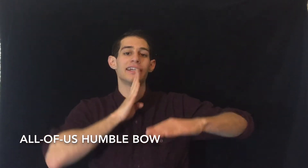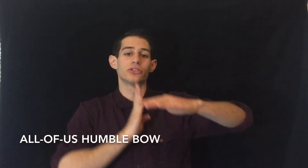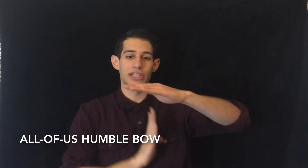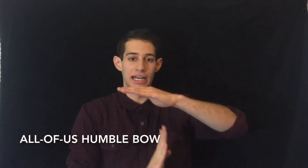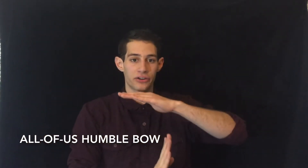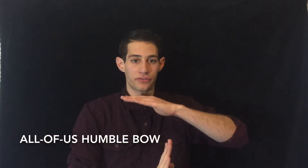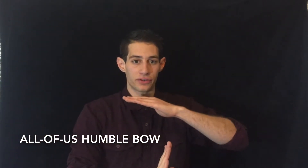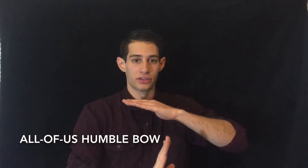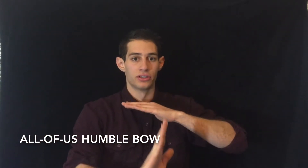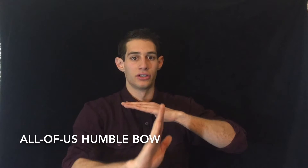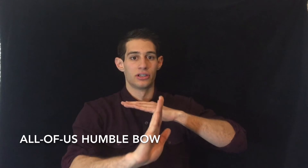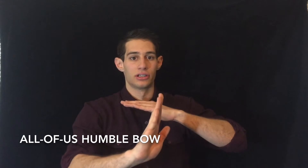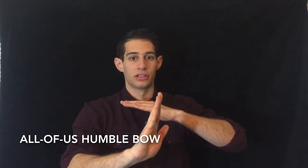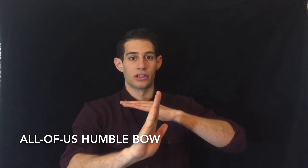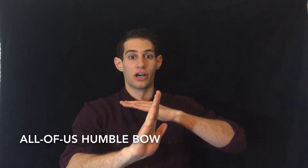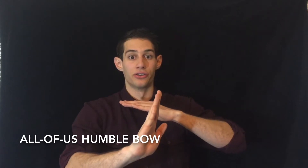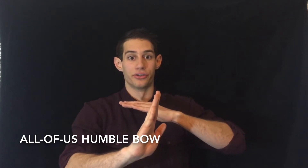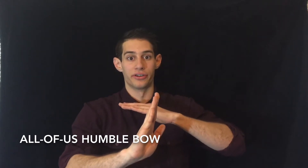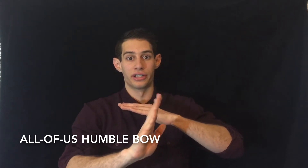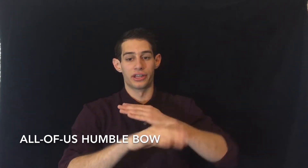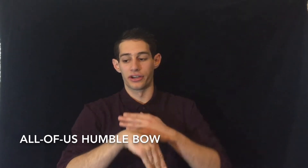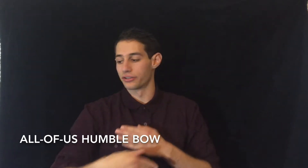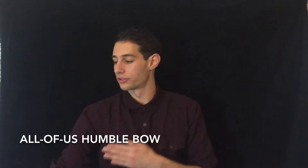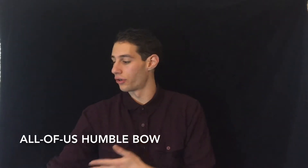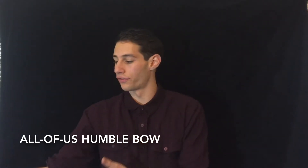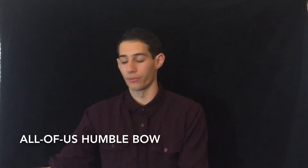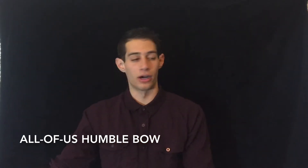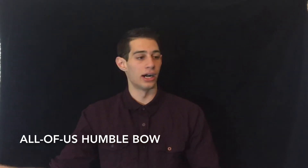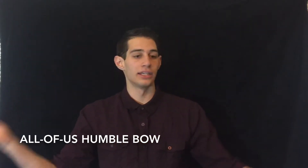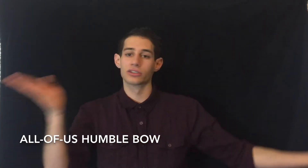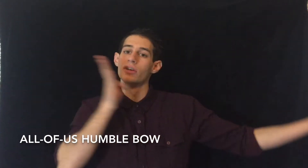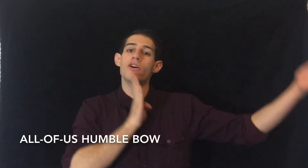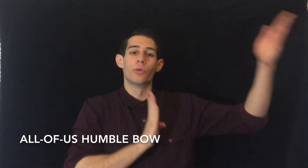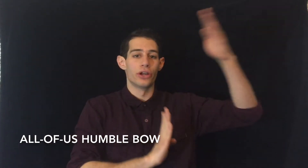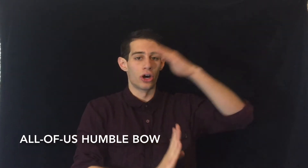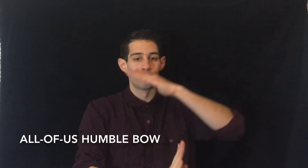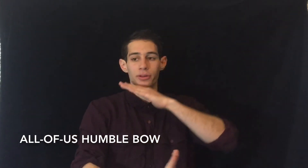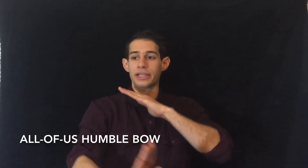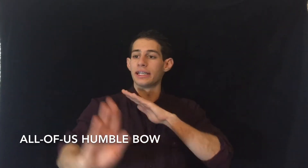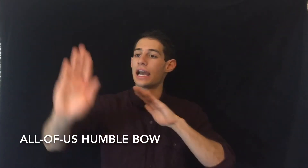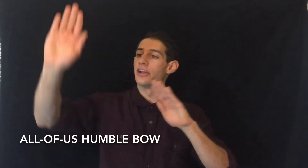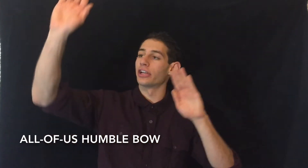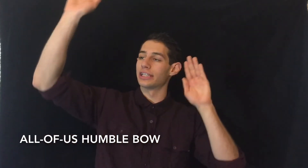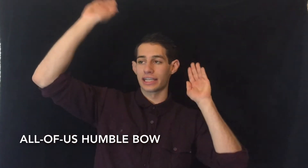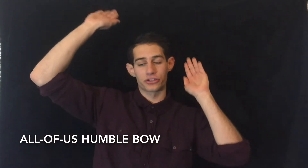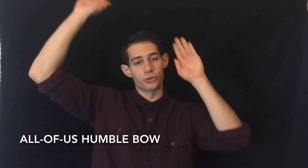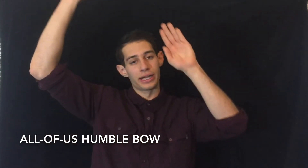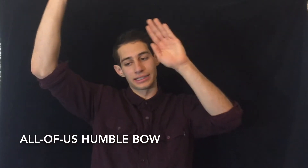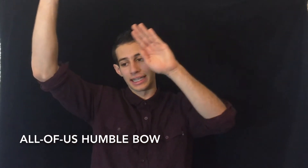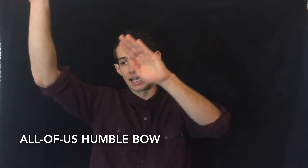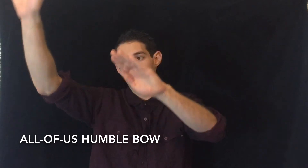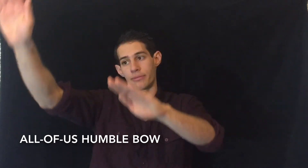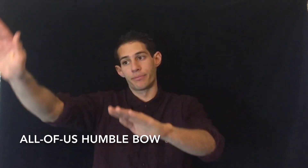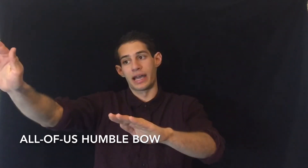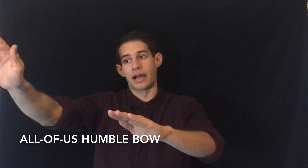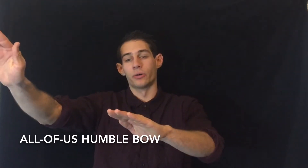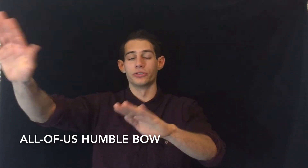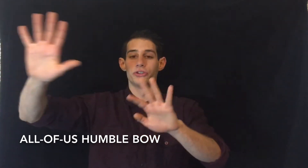so it's kind of under right there. So from us, we humbly, and you're going to take your two hands again and bow. So you don't